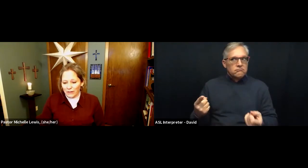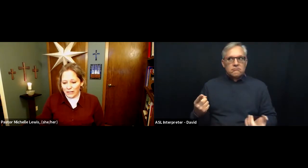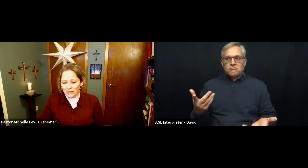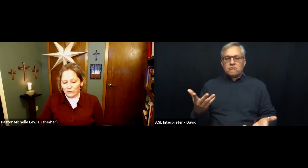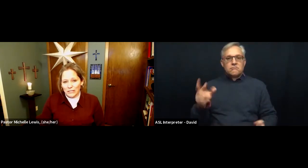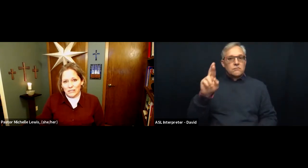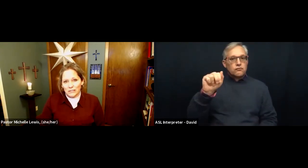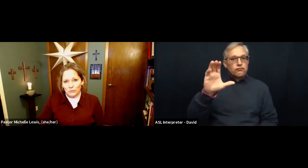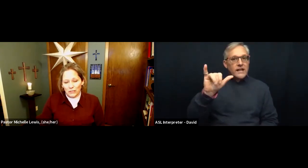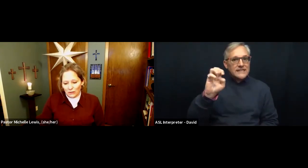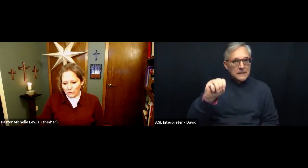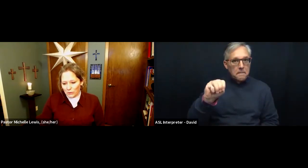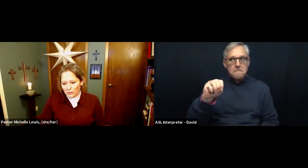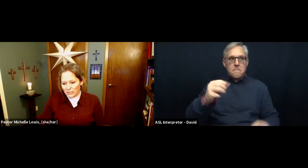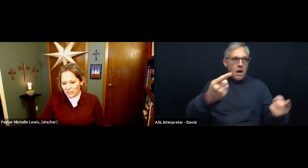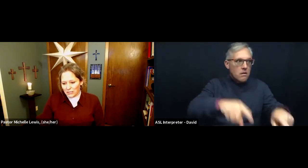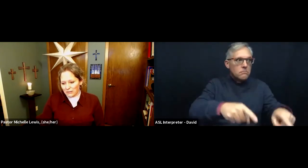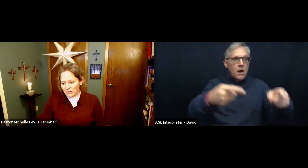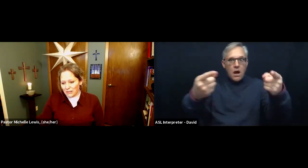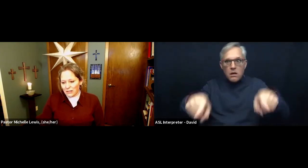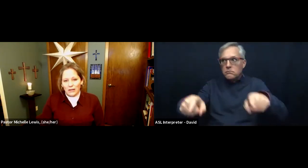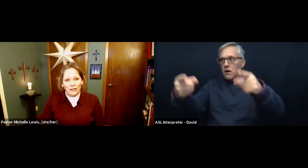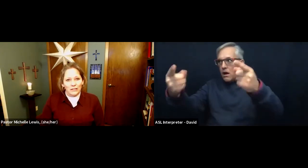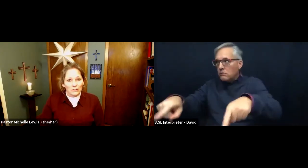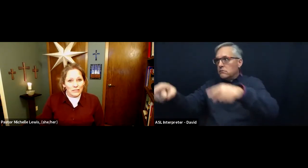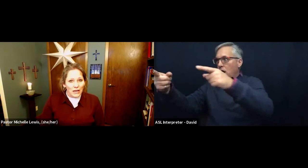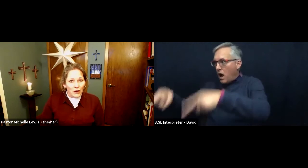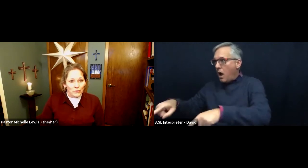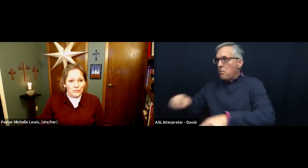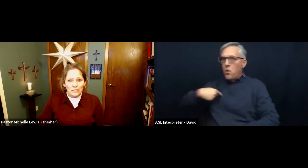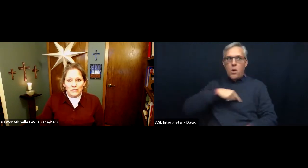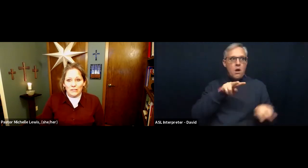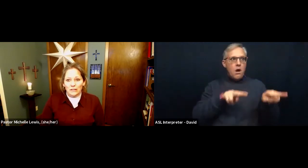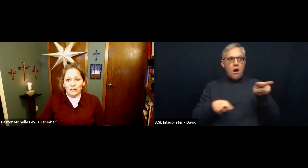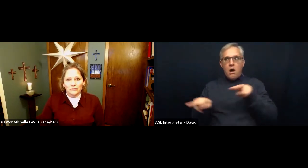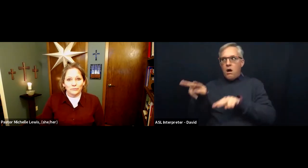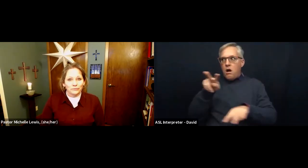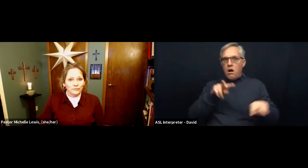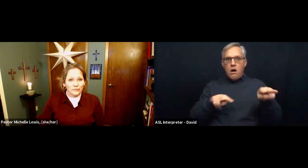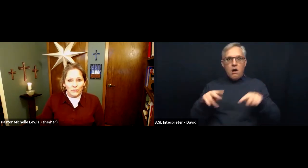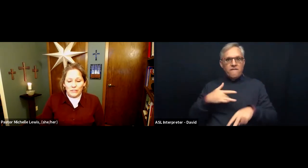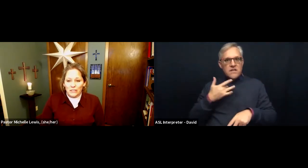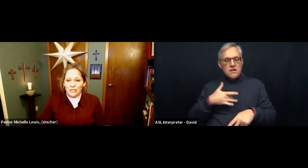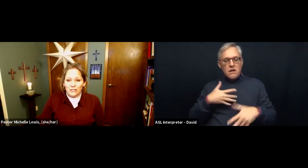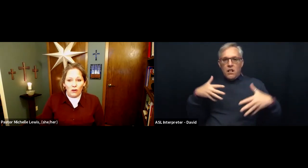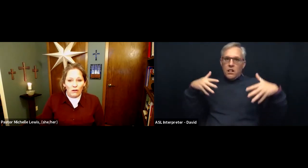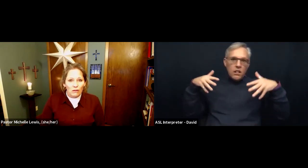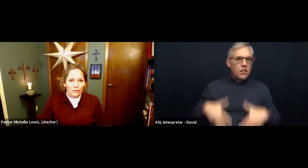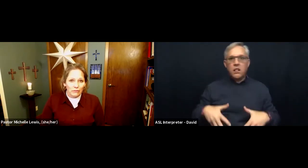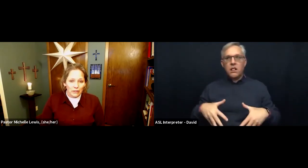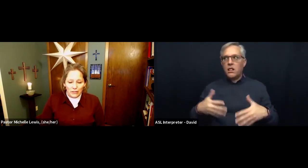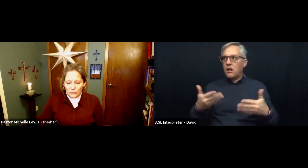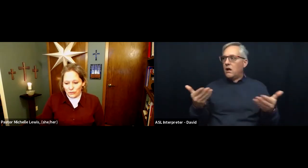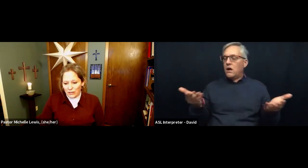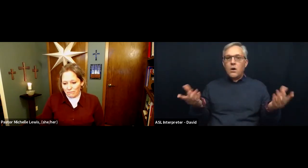ongoing effects of racism in our communities and in our towns, our cities, all